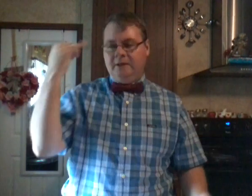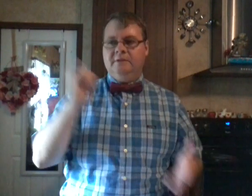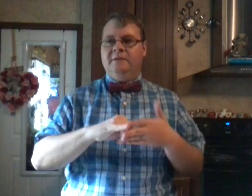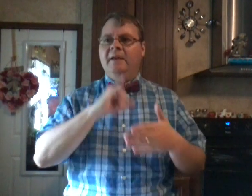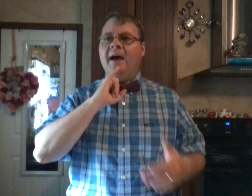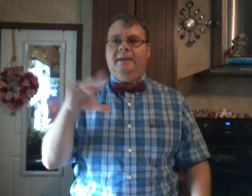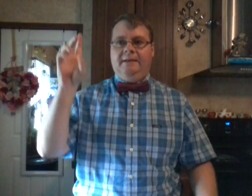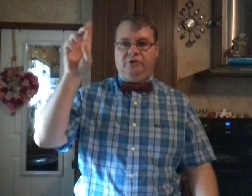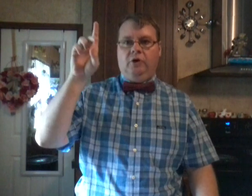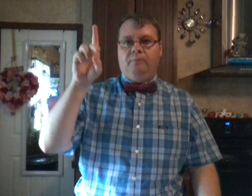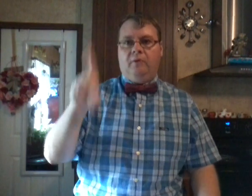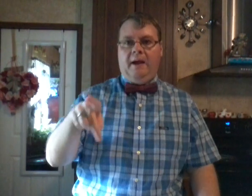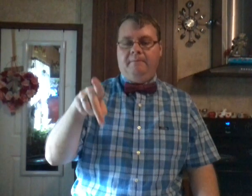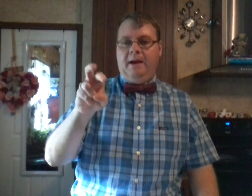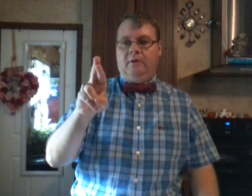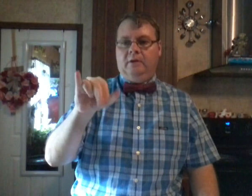Because that is, you know, primarily,